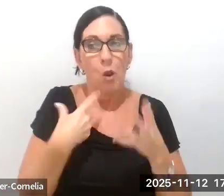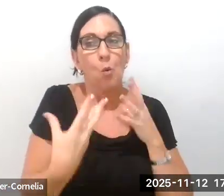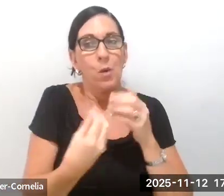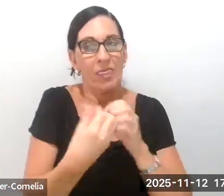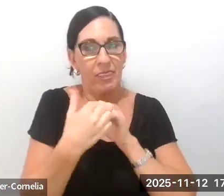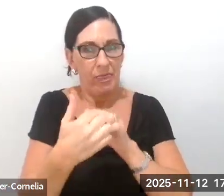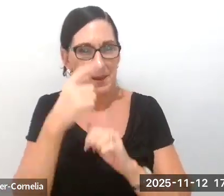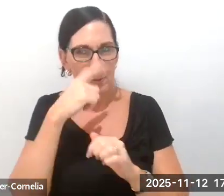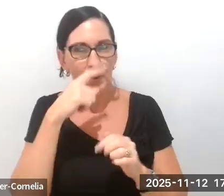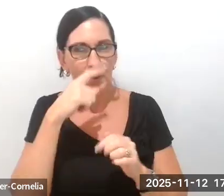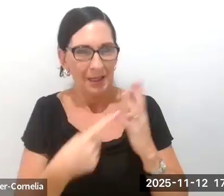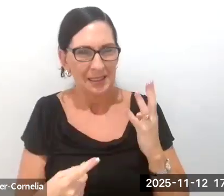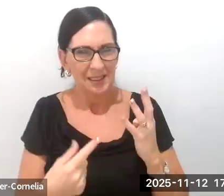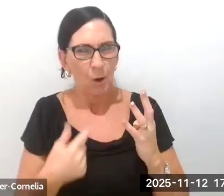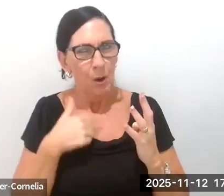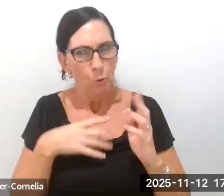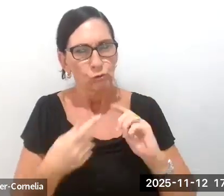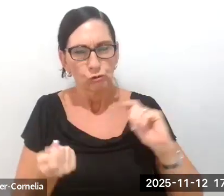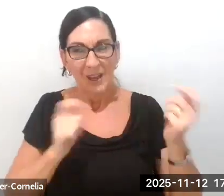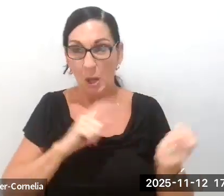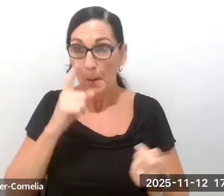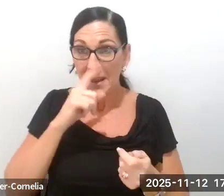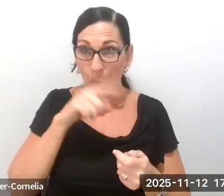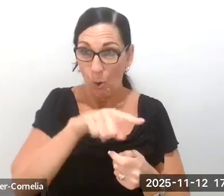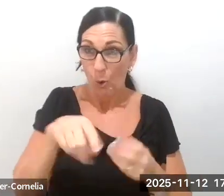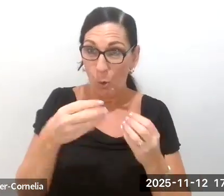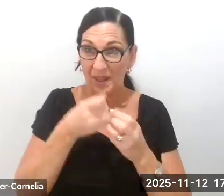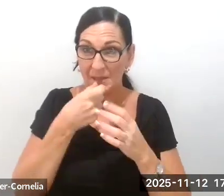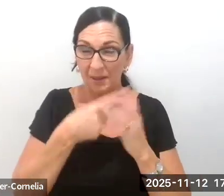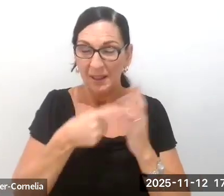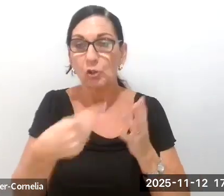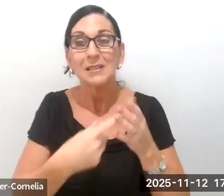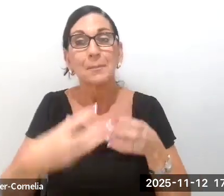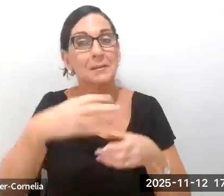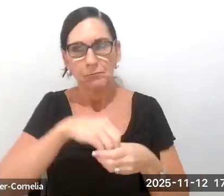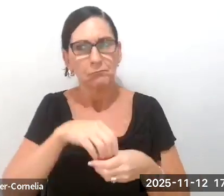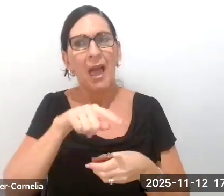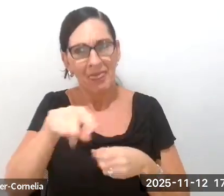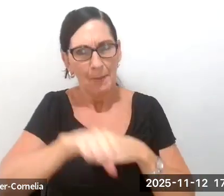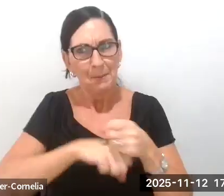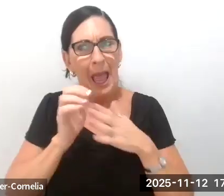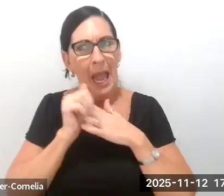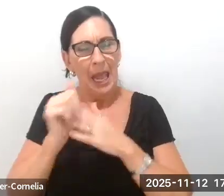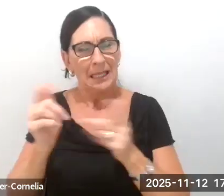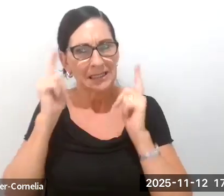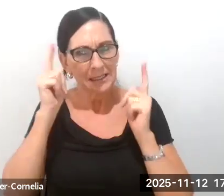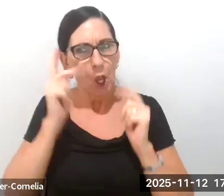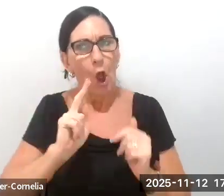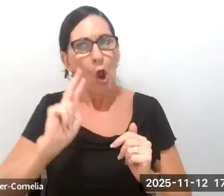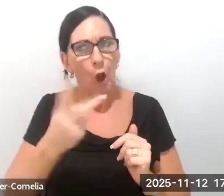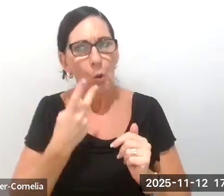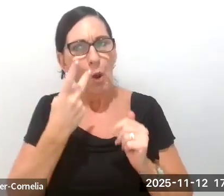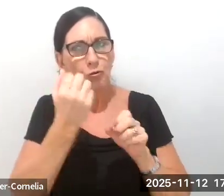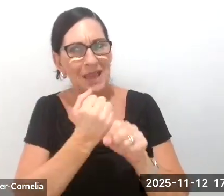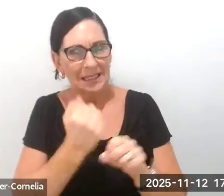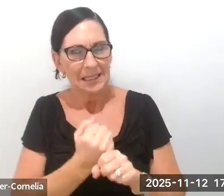paradigm. People with disability are not just participants in research, they're leaders, co-creators and decision makers throughout the